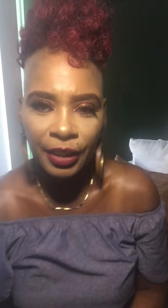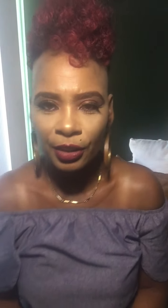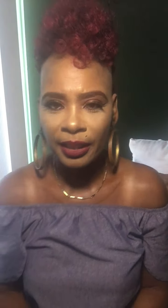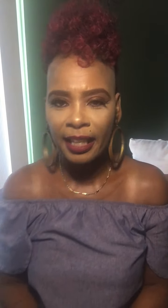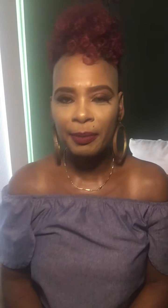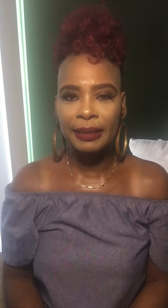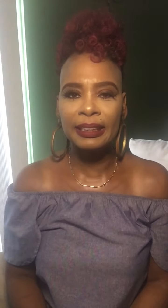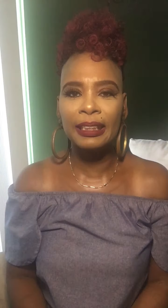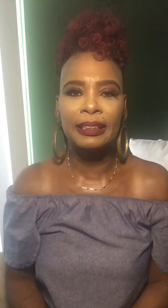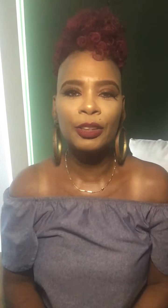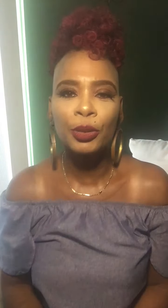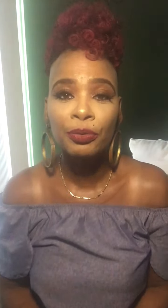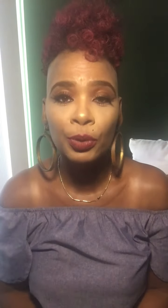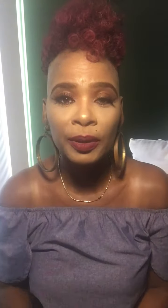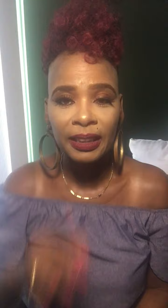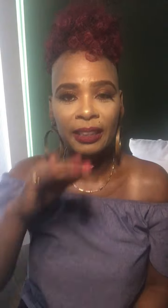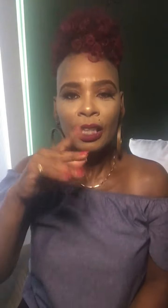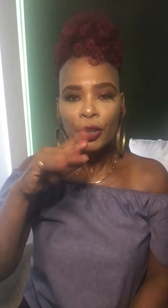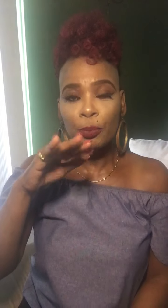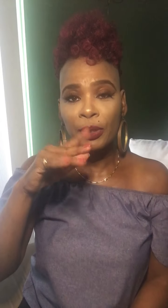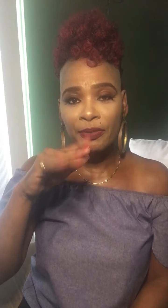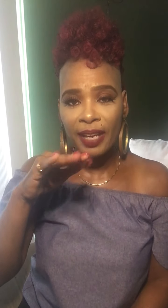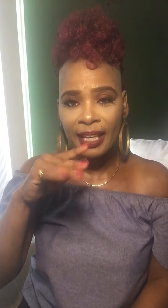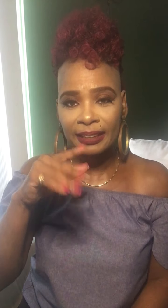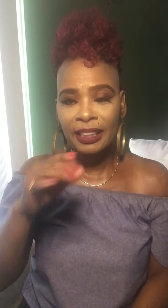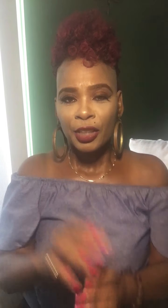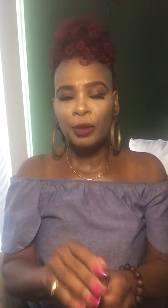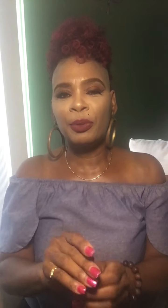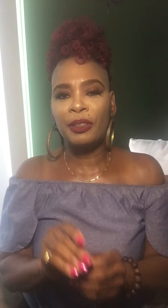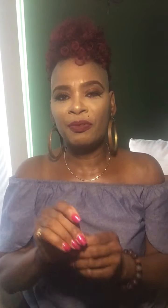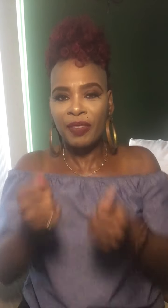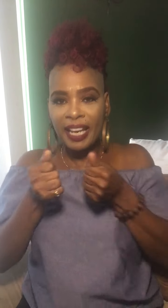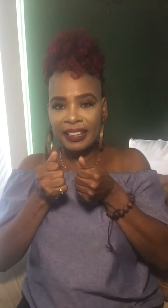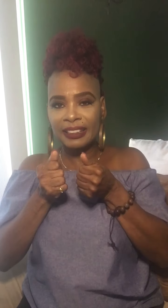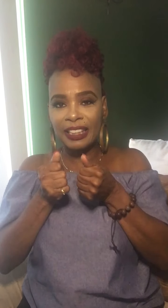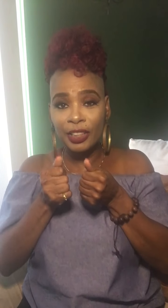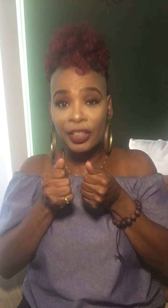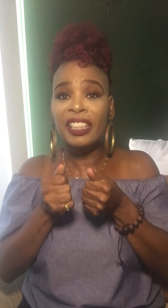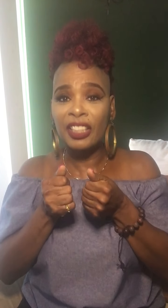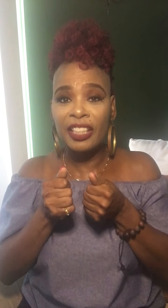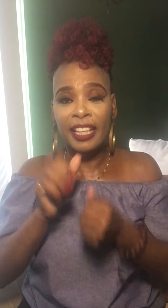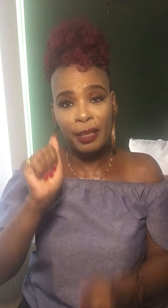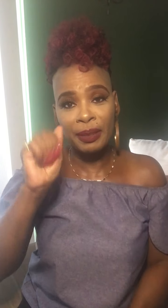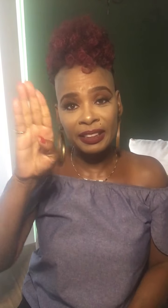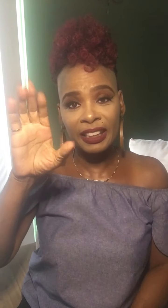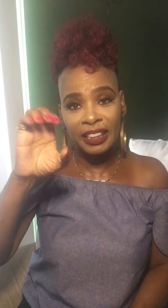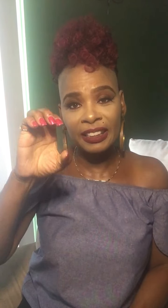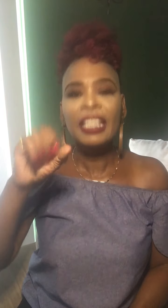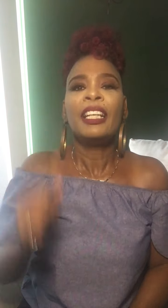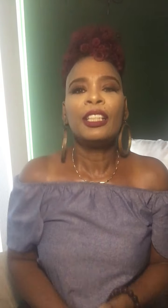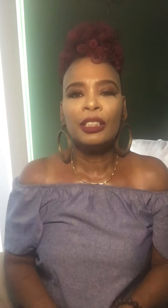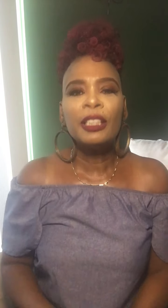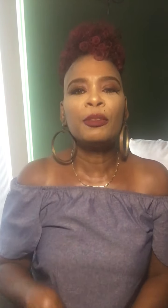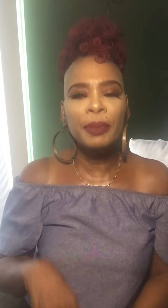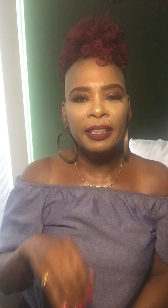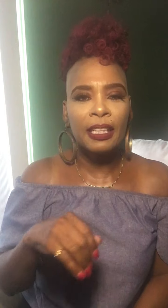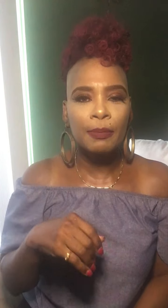your ABCs and you're fluent and you're pretty fast at learning your ABCs, it'll be